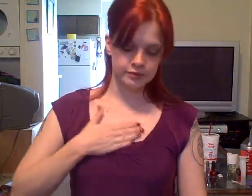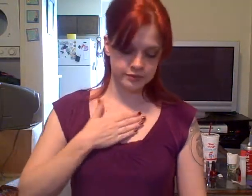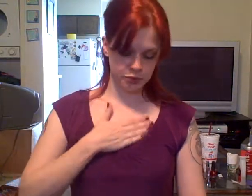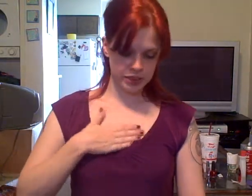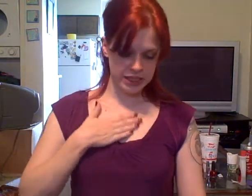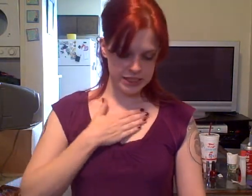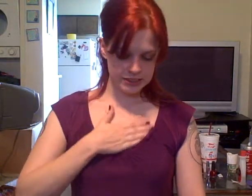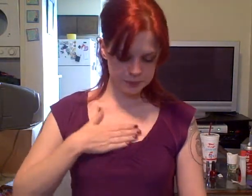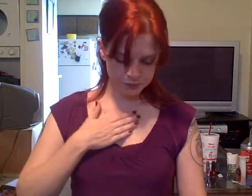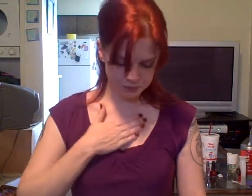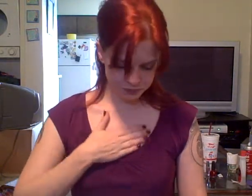Please.